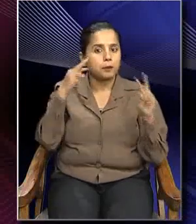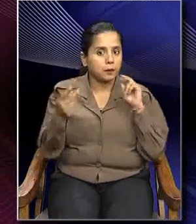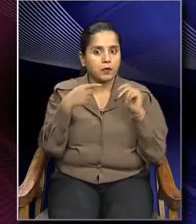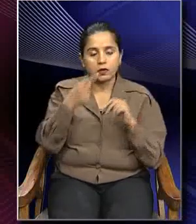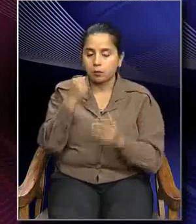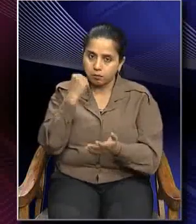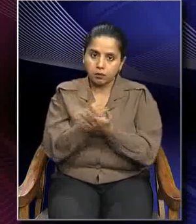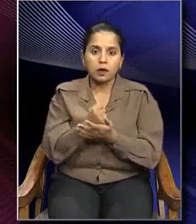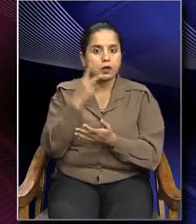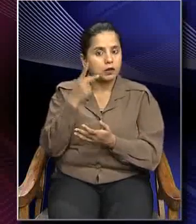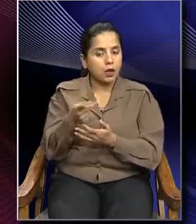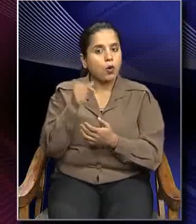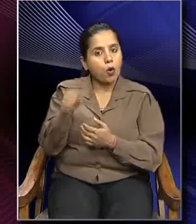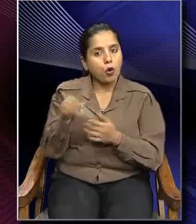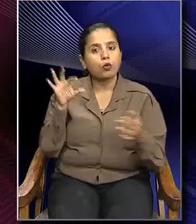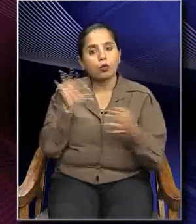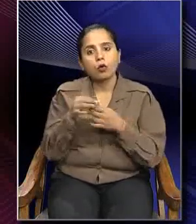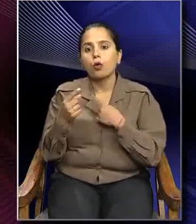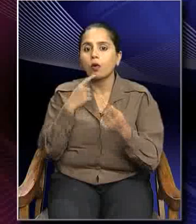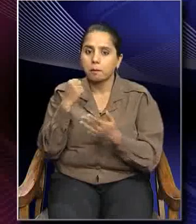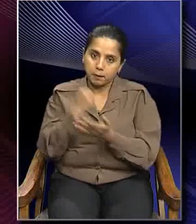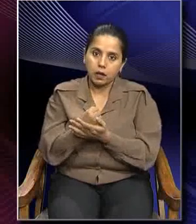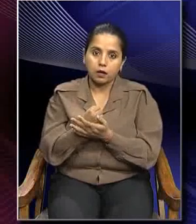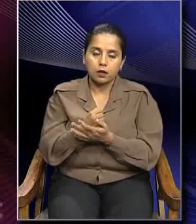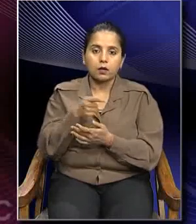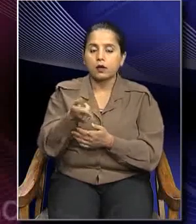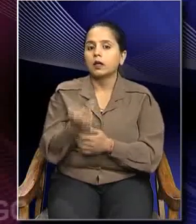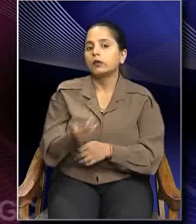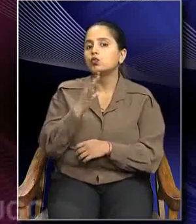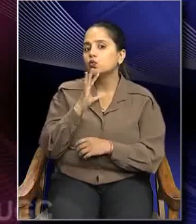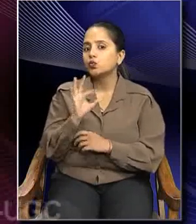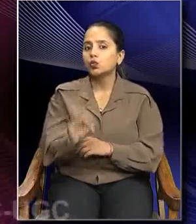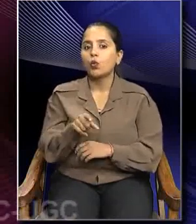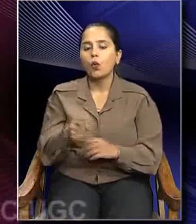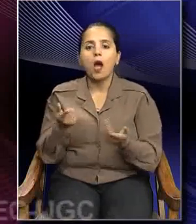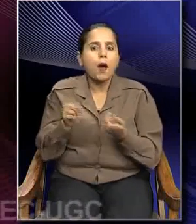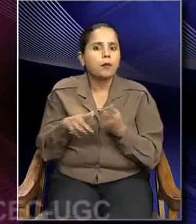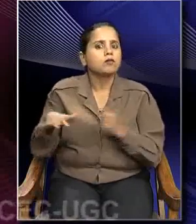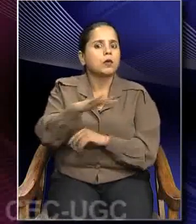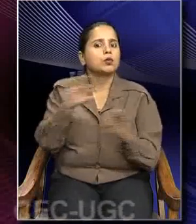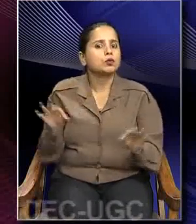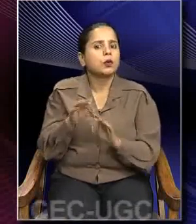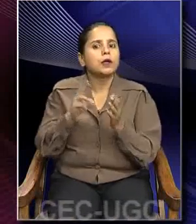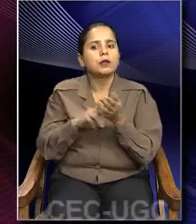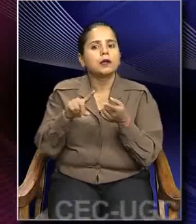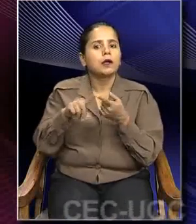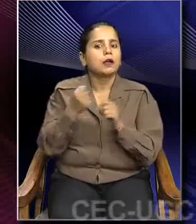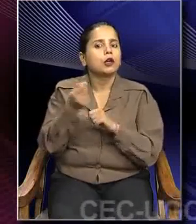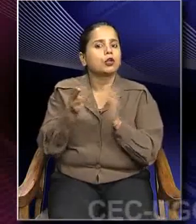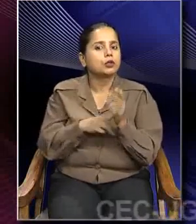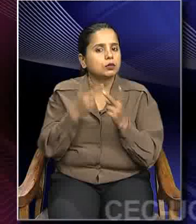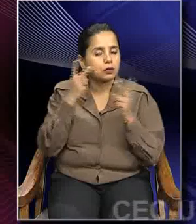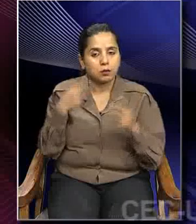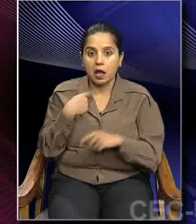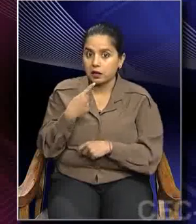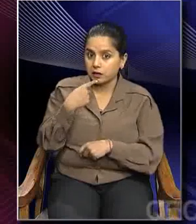a sense-object contact, which is not really happening in the case of negation. So we cannot